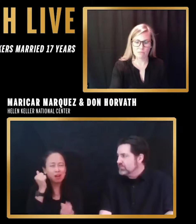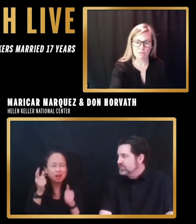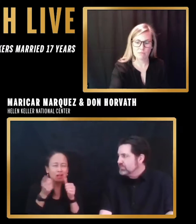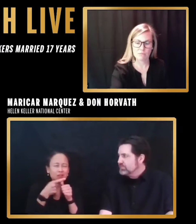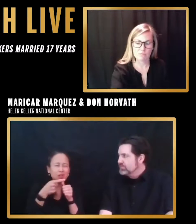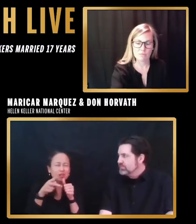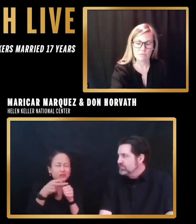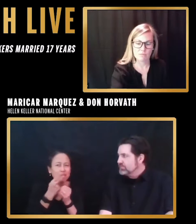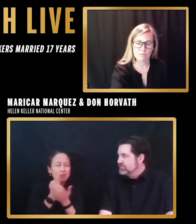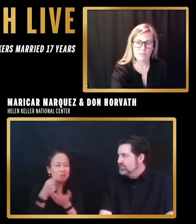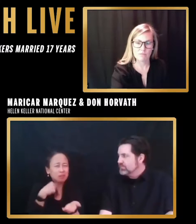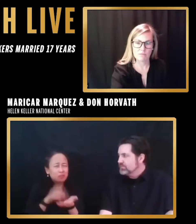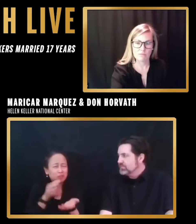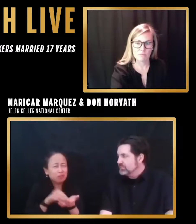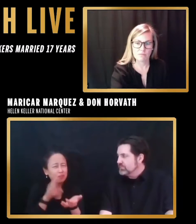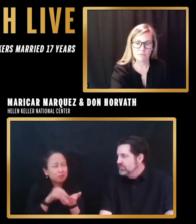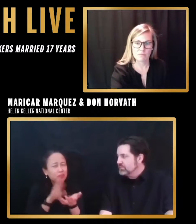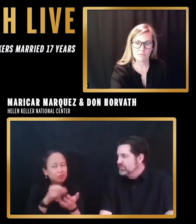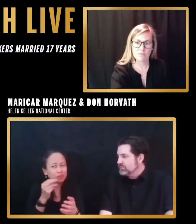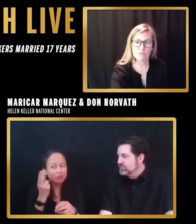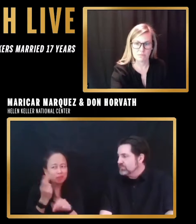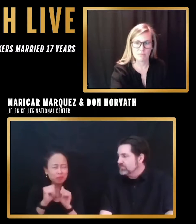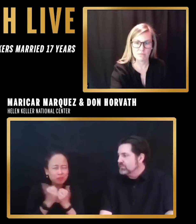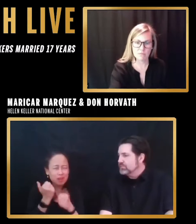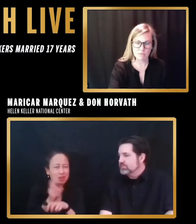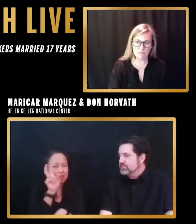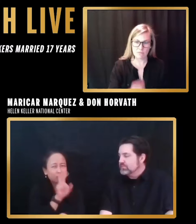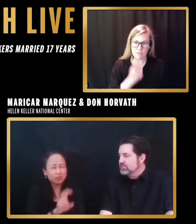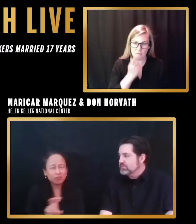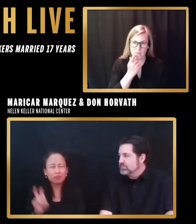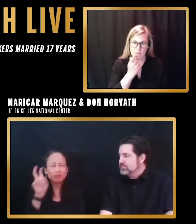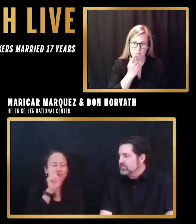accessible with a Braille display.